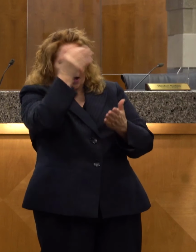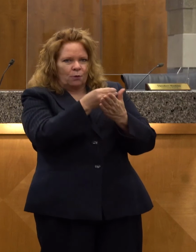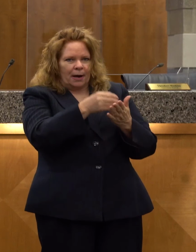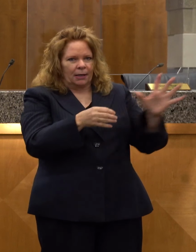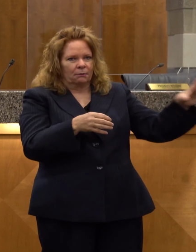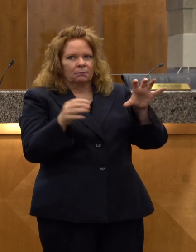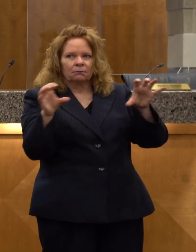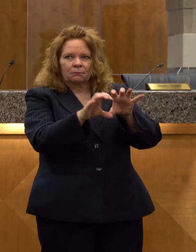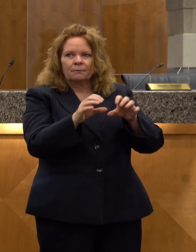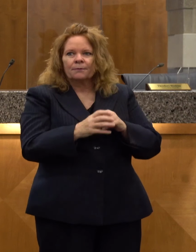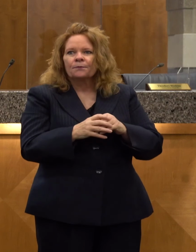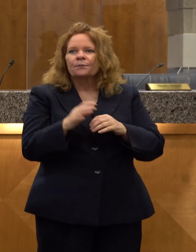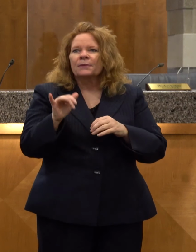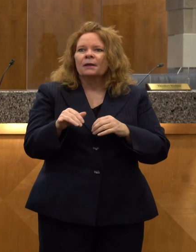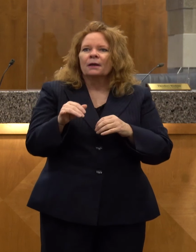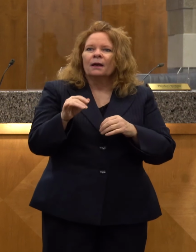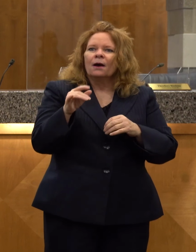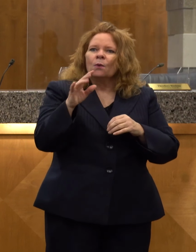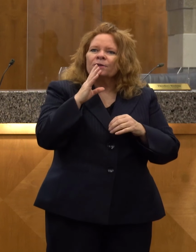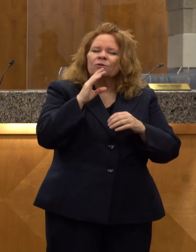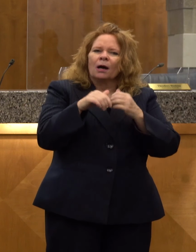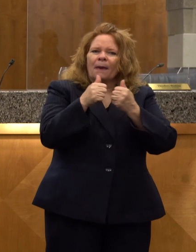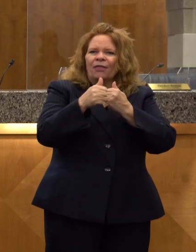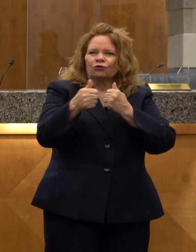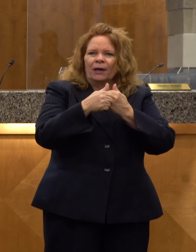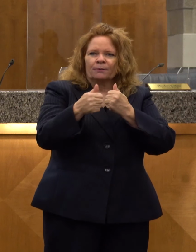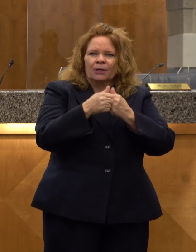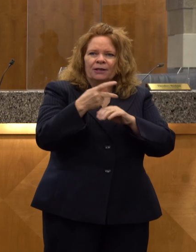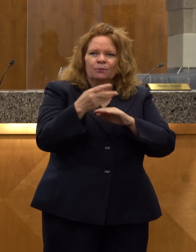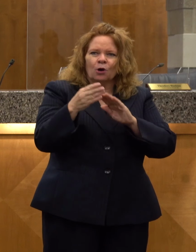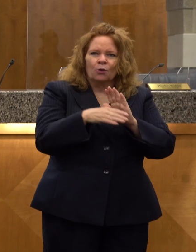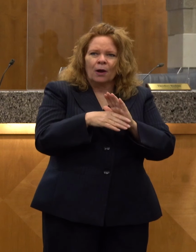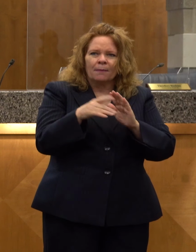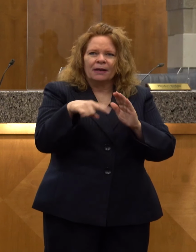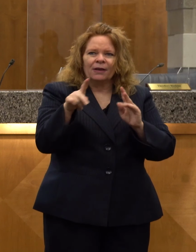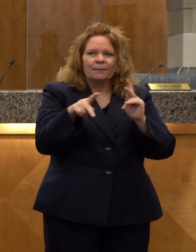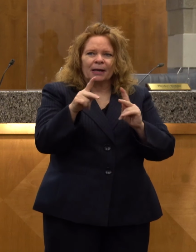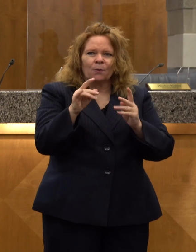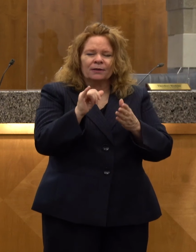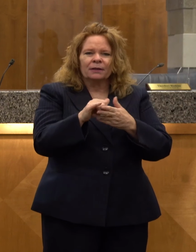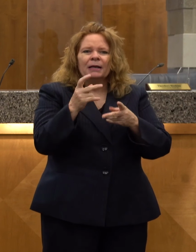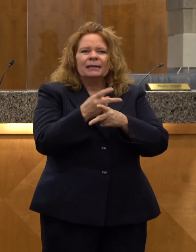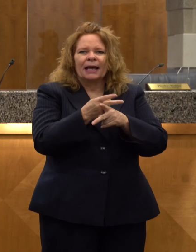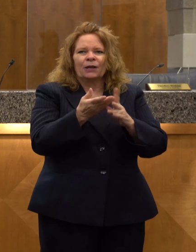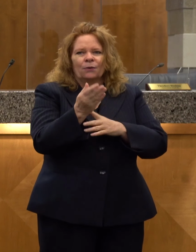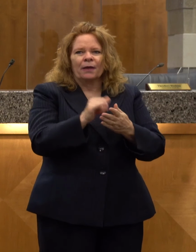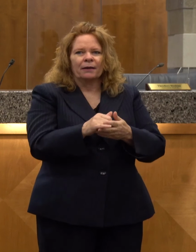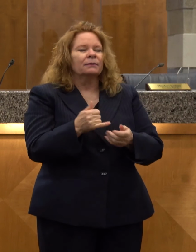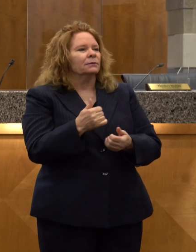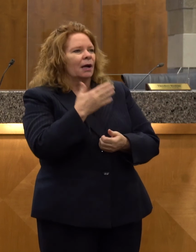funds. Dr. Page, it's the Surface Transportation Program. If anyone wants the details of that program, administered through East West Gateway.